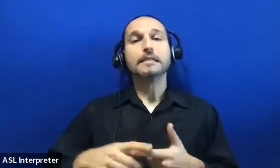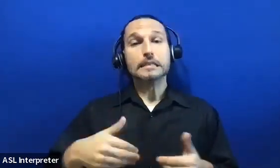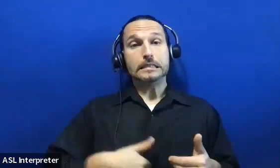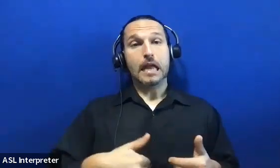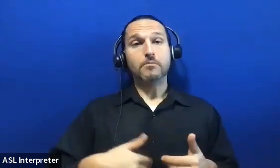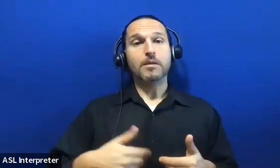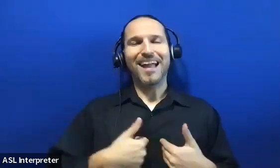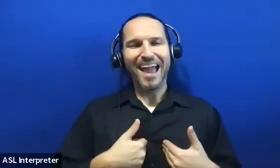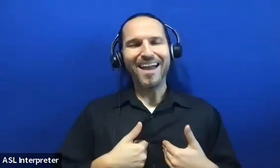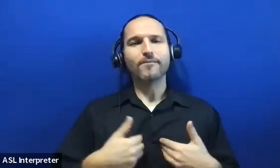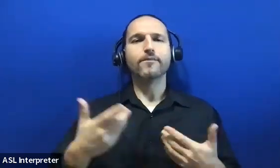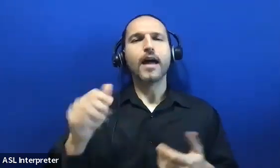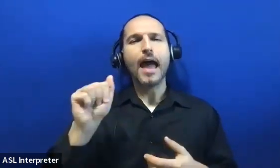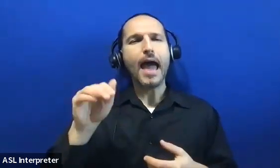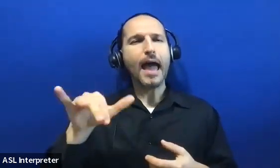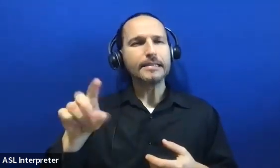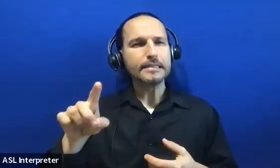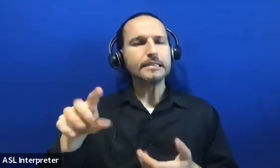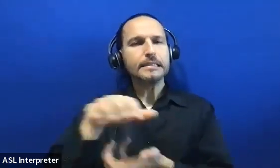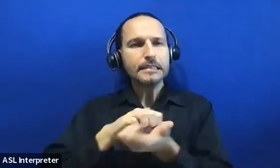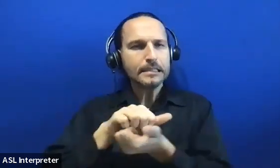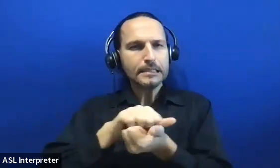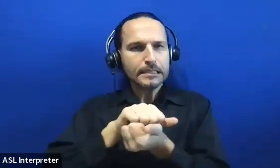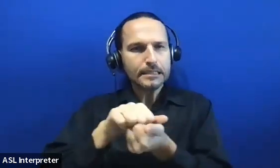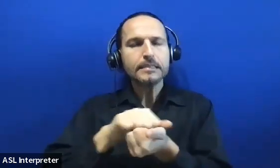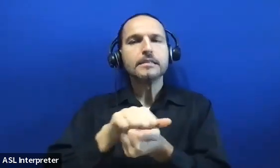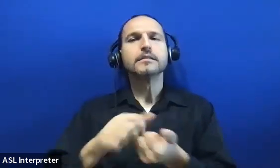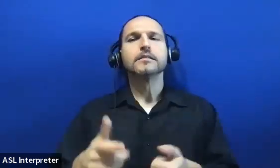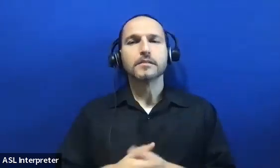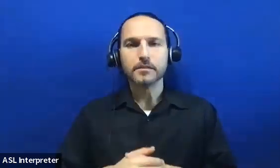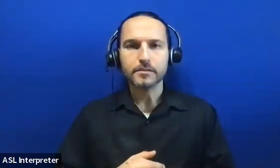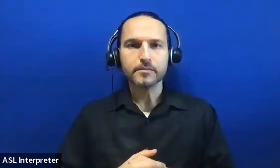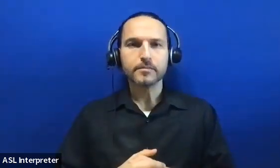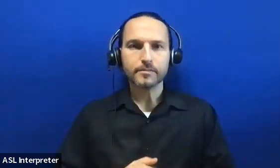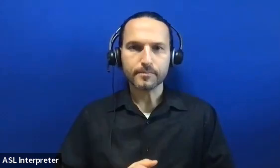help break down that bolus of food or liquid or saliva.